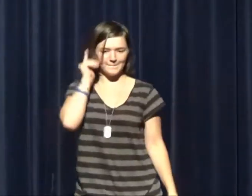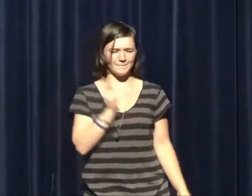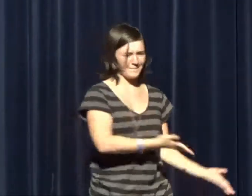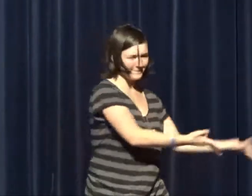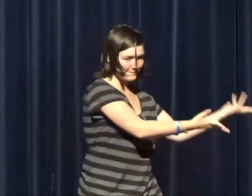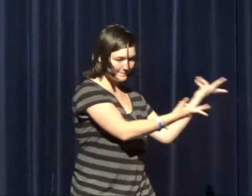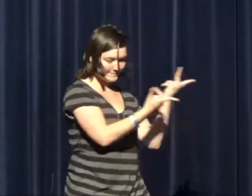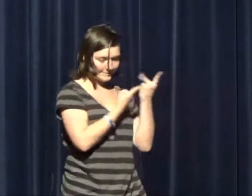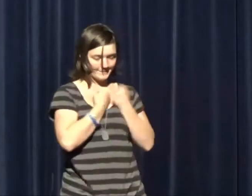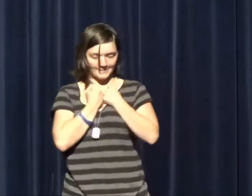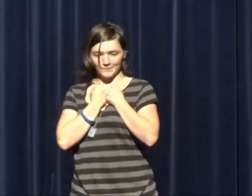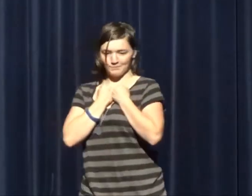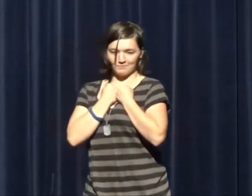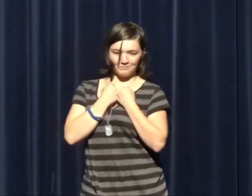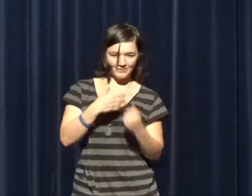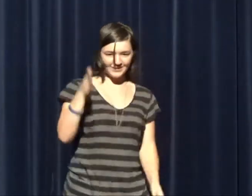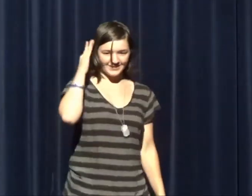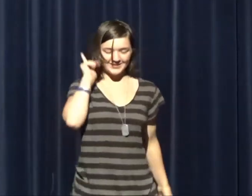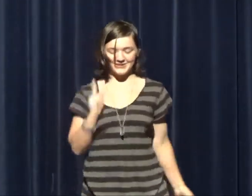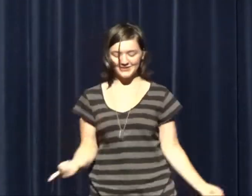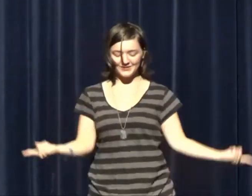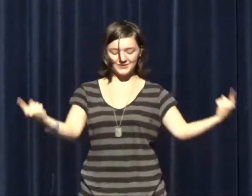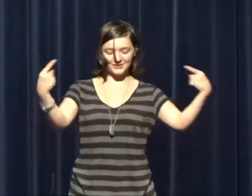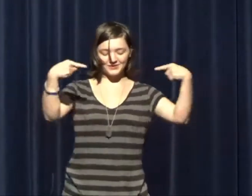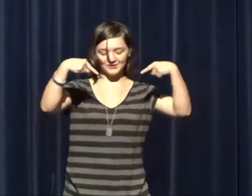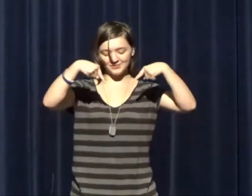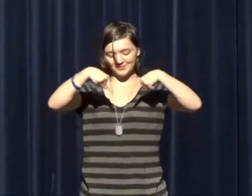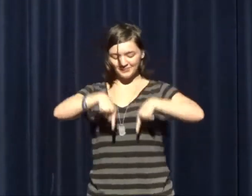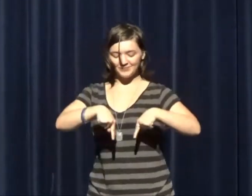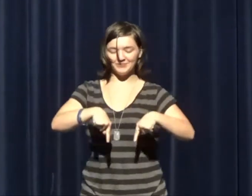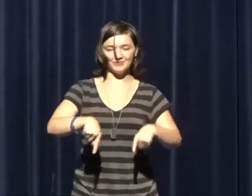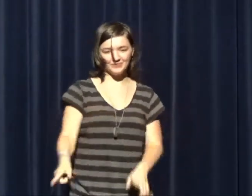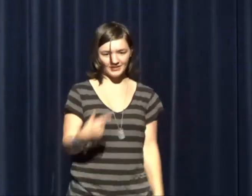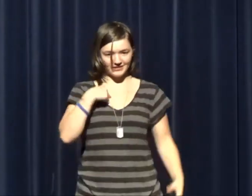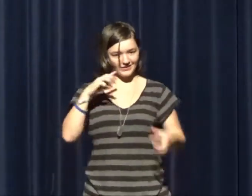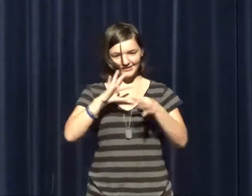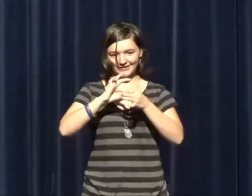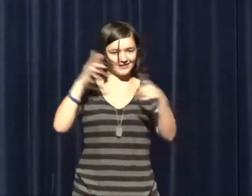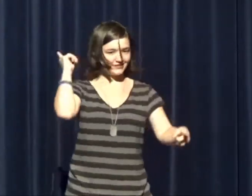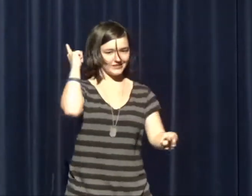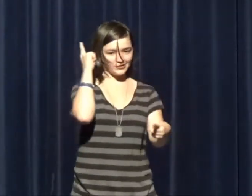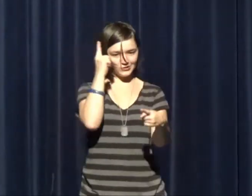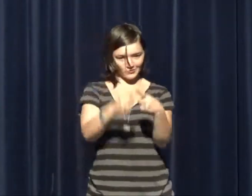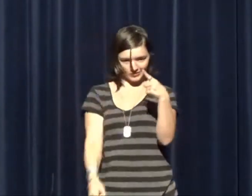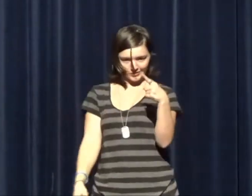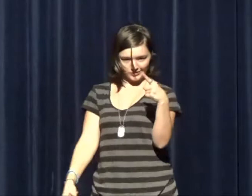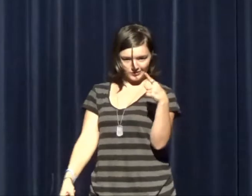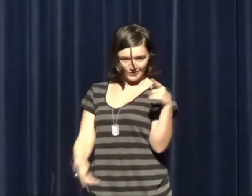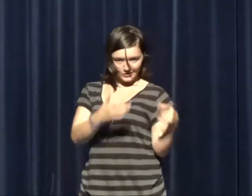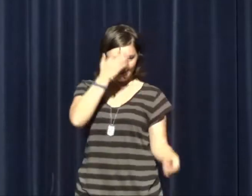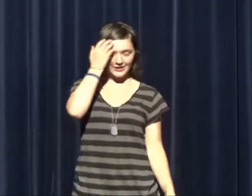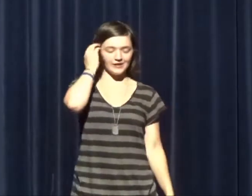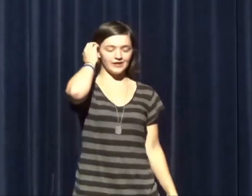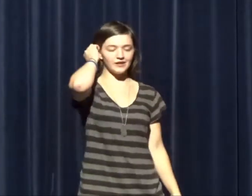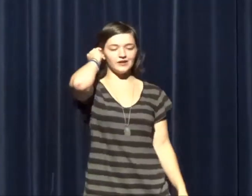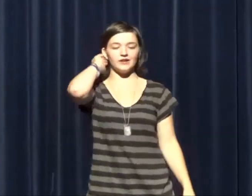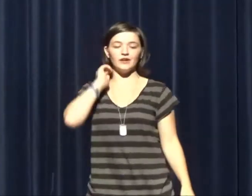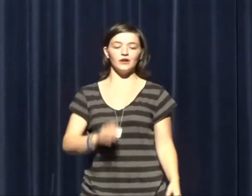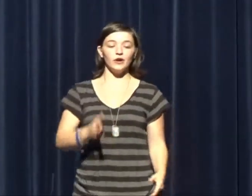So why don't you just meet me in the middle don't you come all over, I can't just let you go Oh